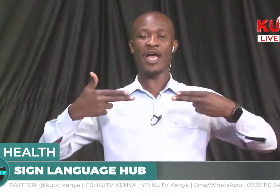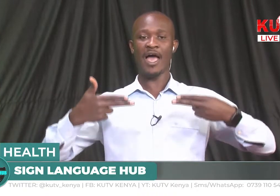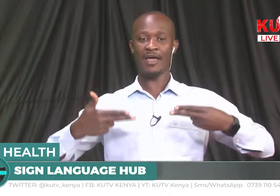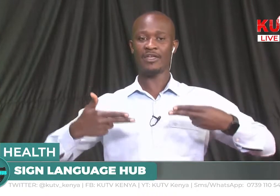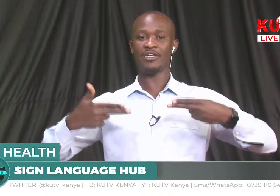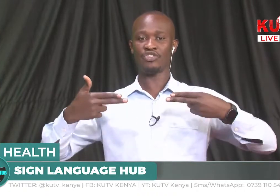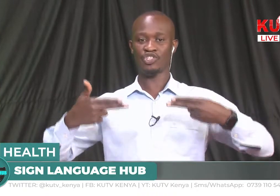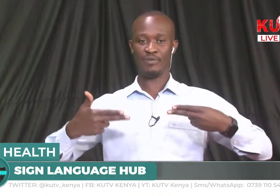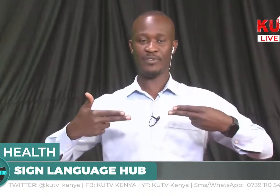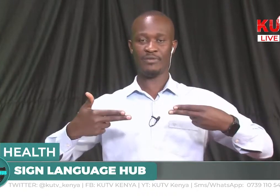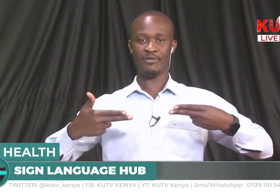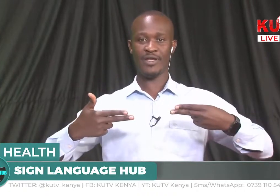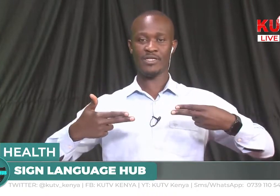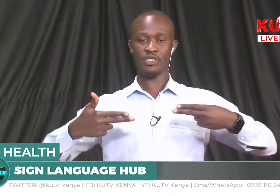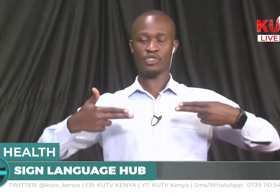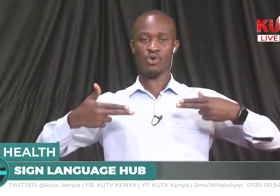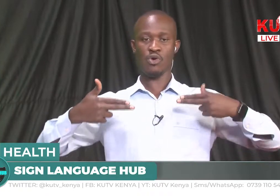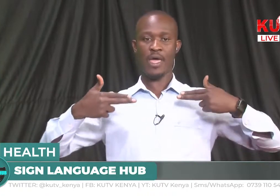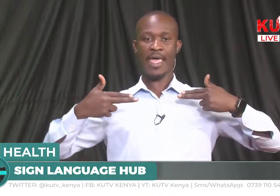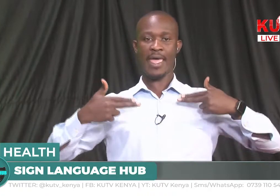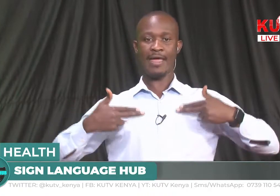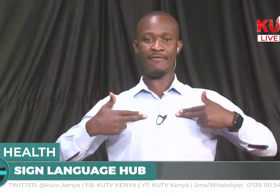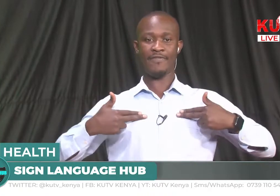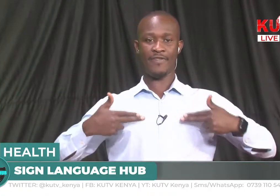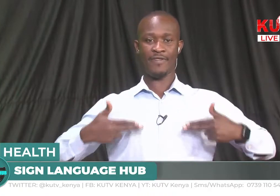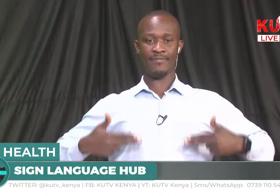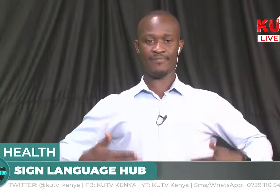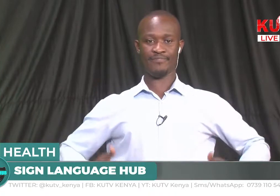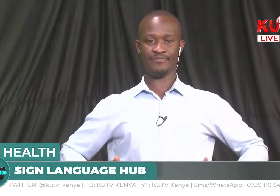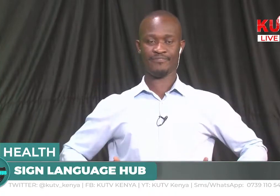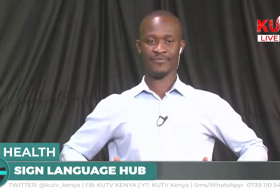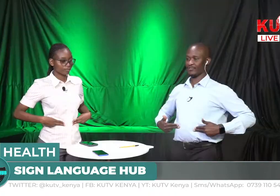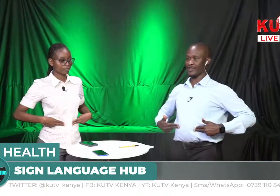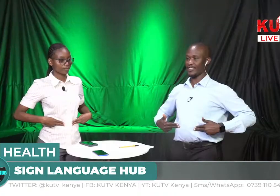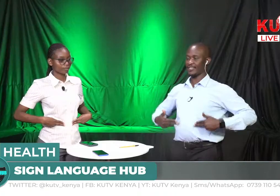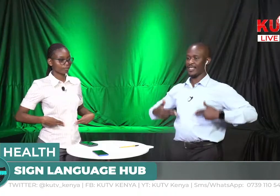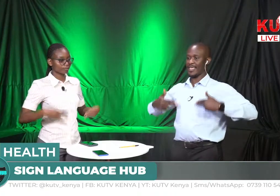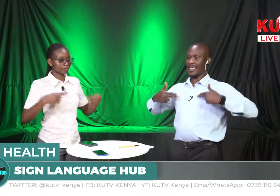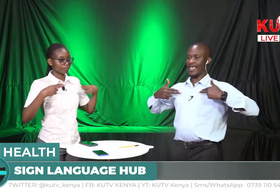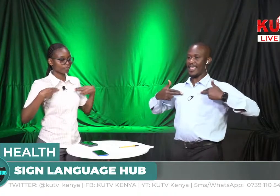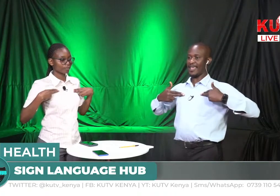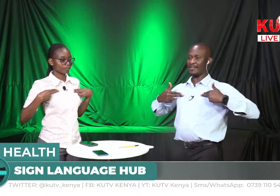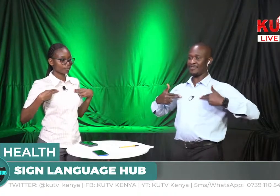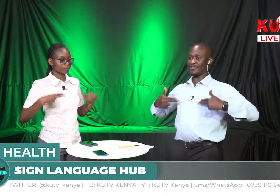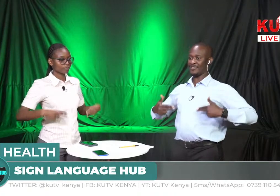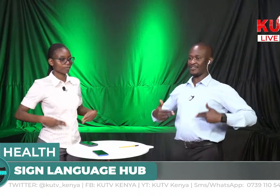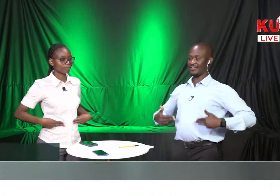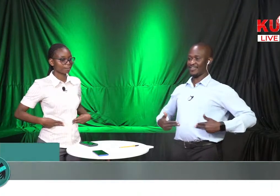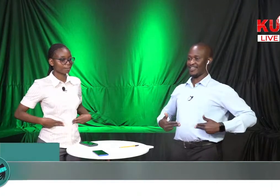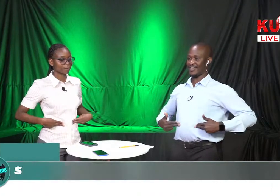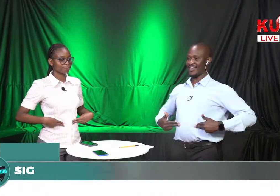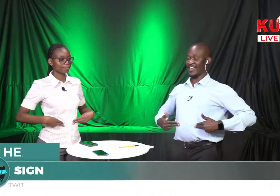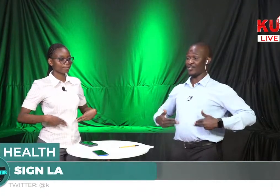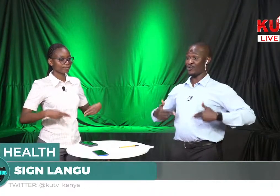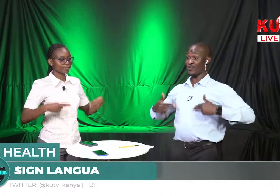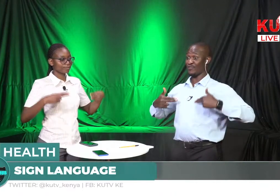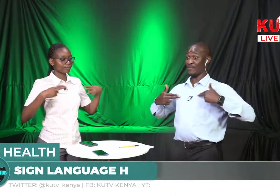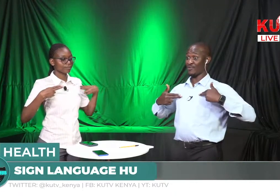and shaped, all right? So health, right? Health. I told you if I'm not